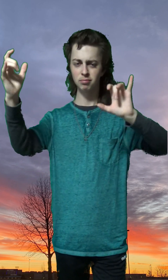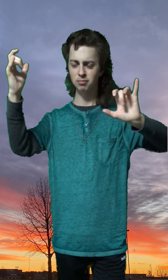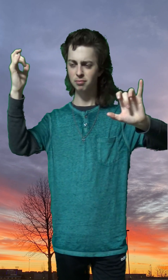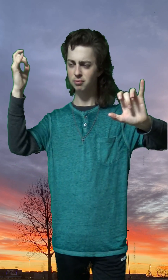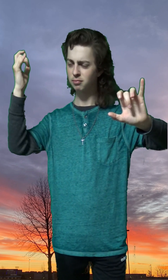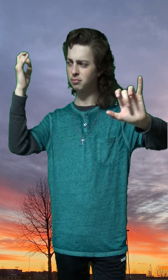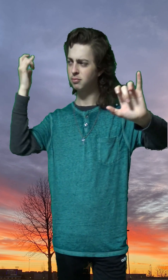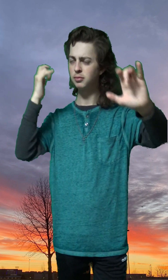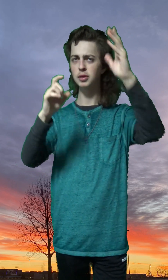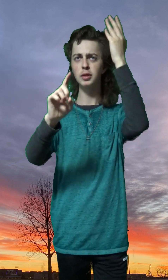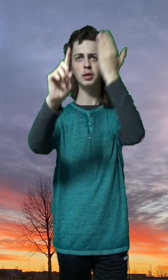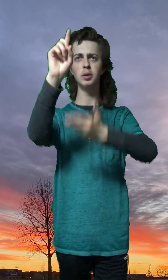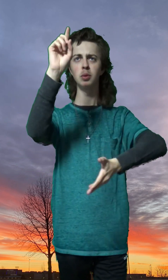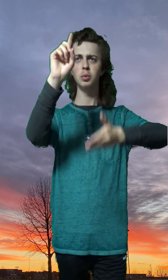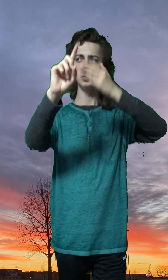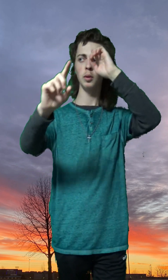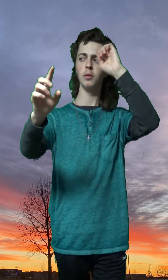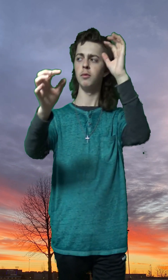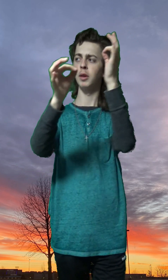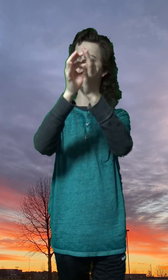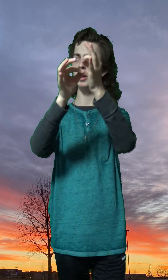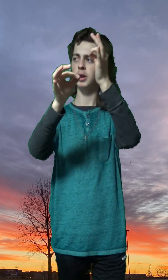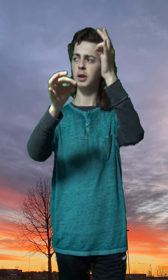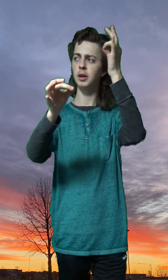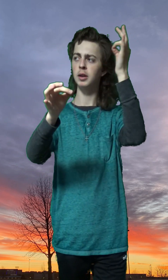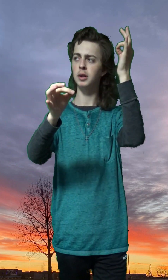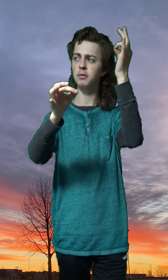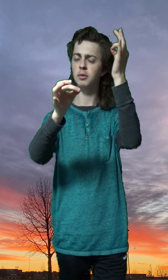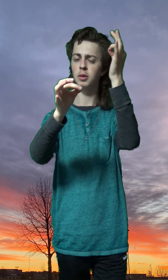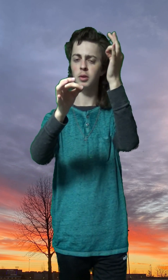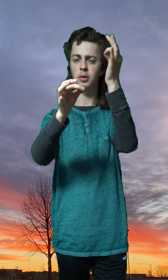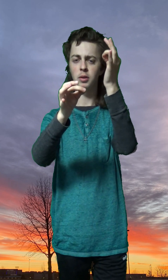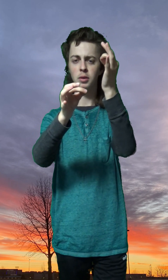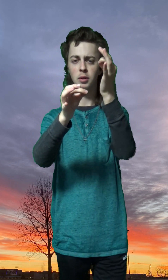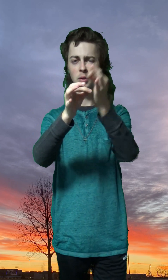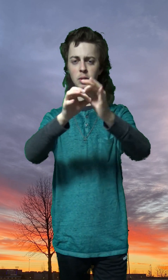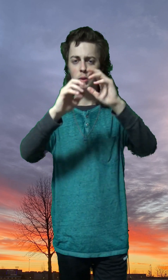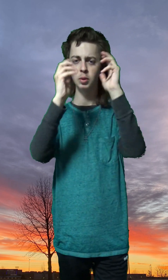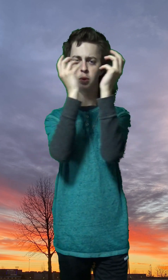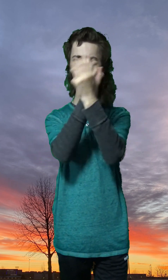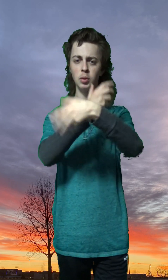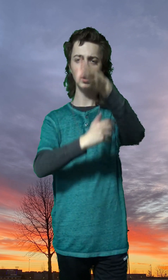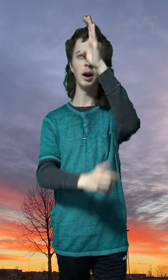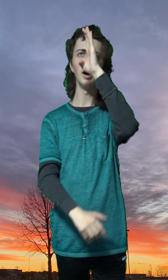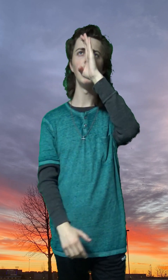end, you are faithful, oh God